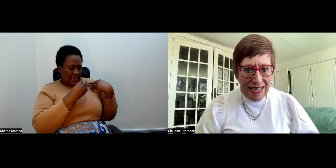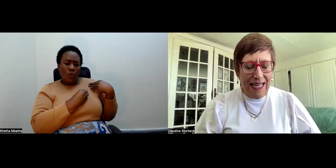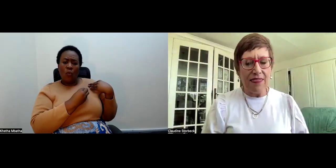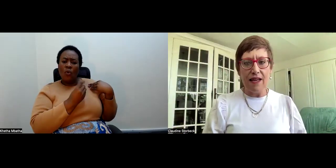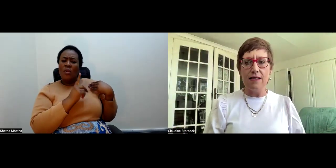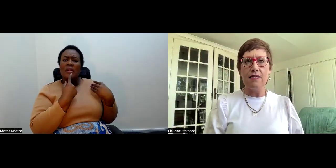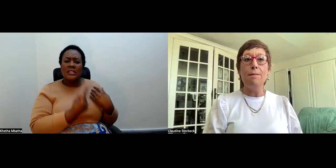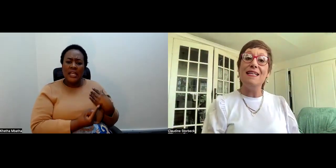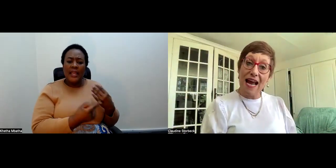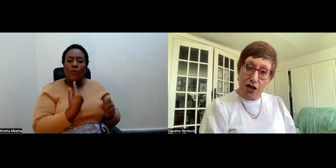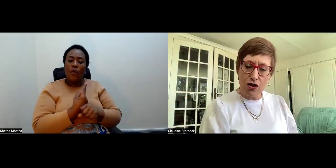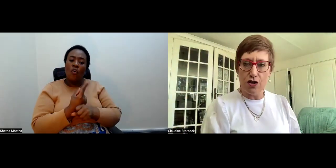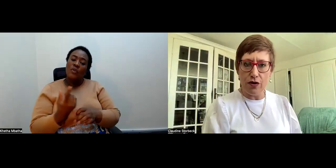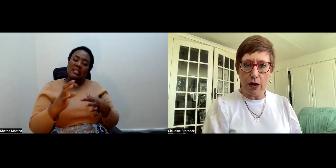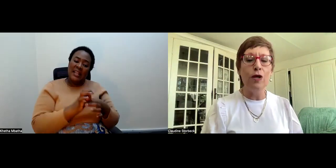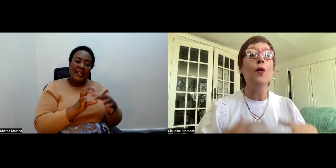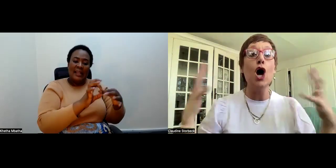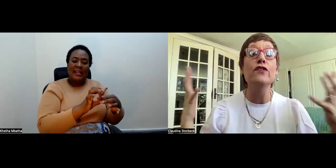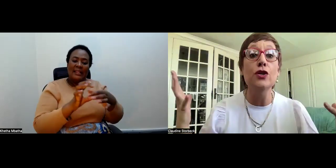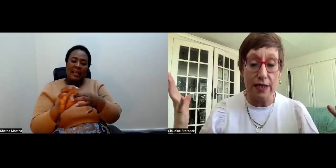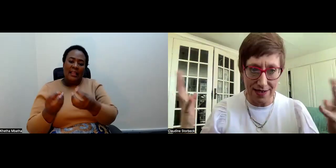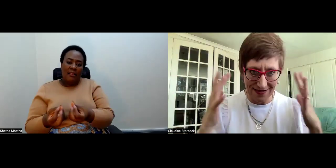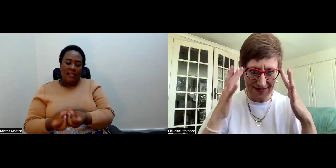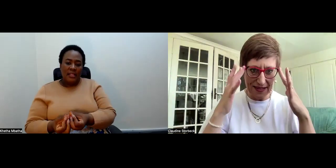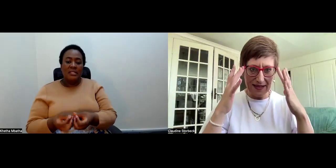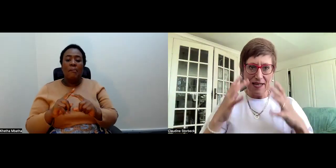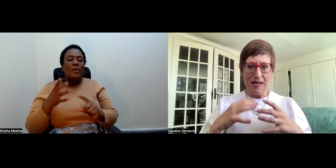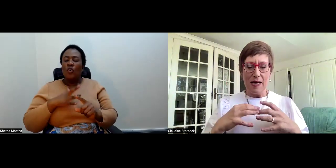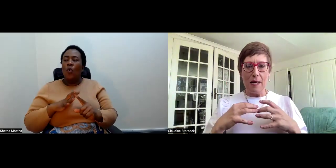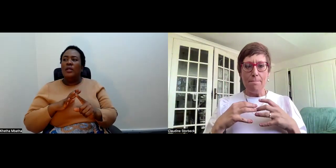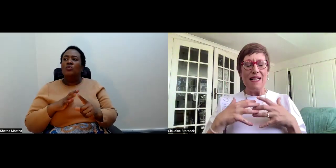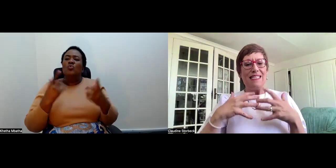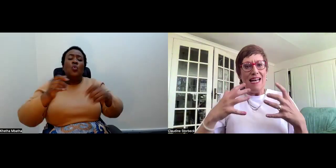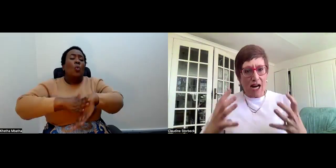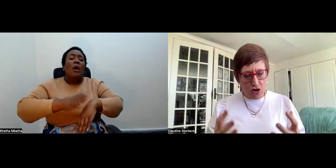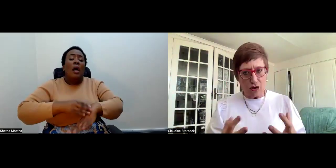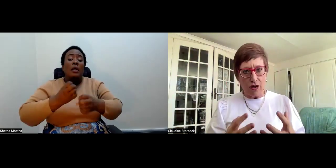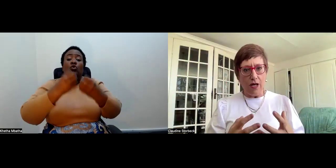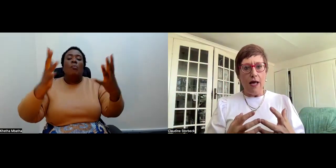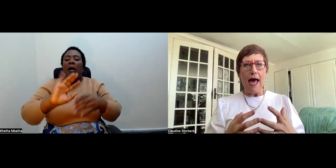always linking things, but naturally to reading. We don't want to overdo it, but it's